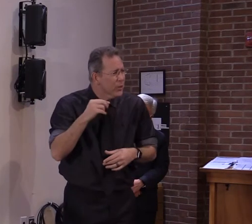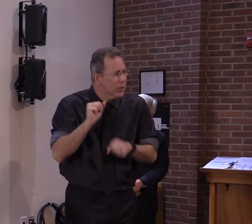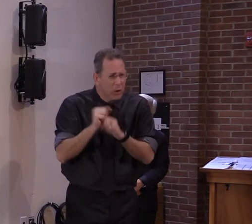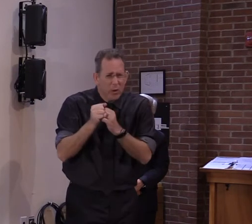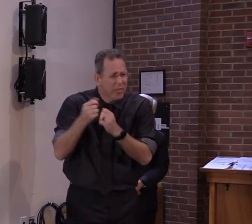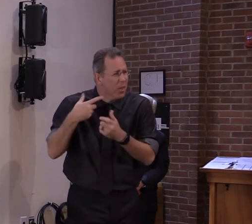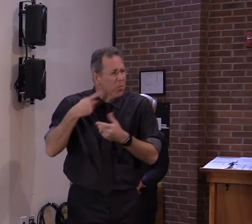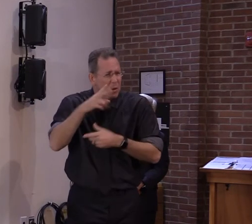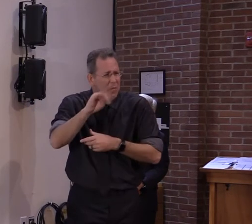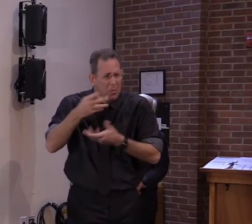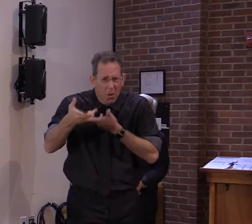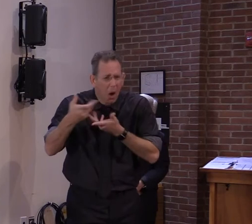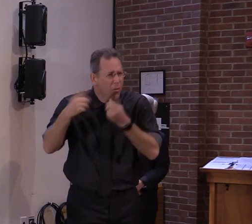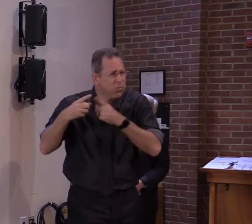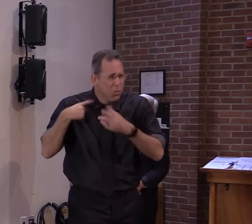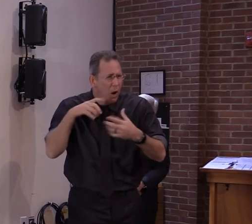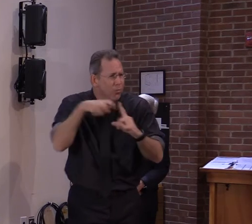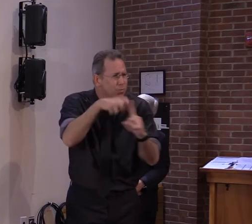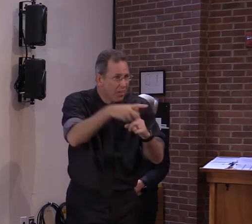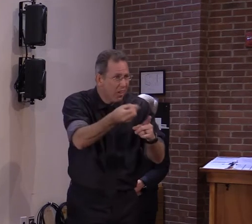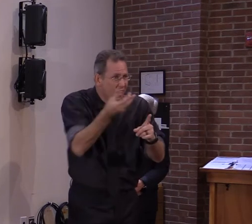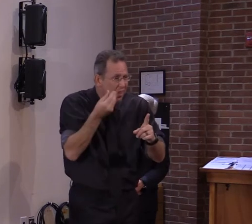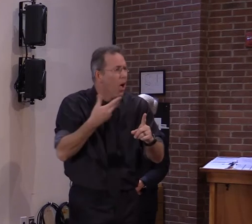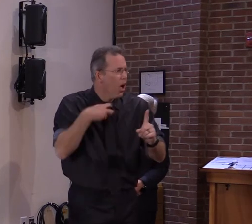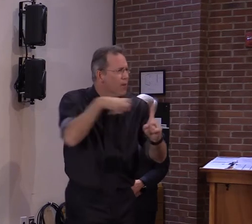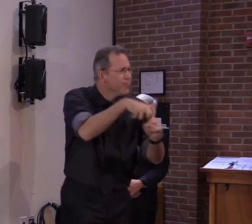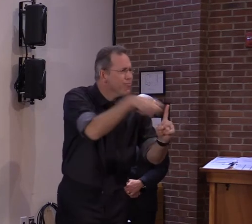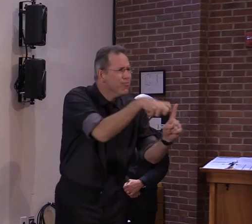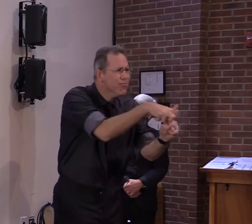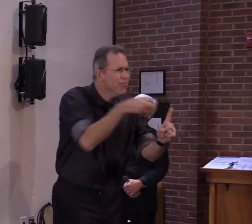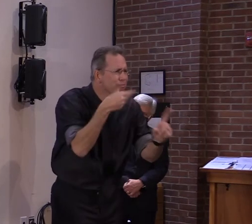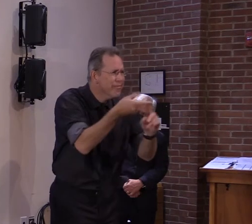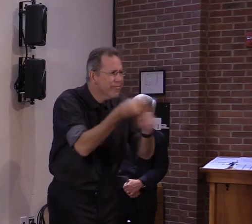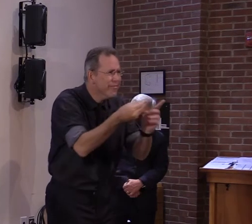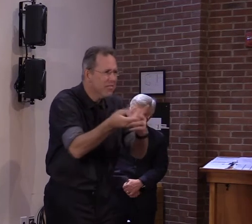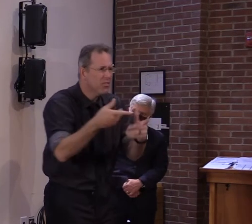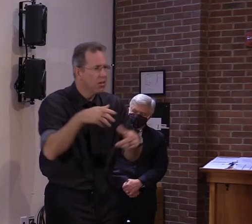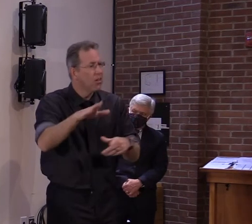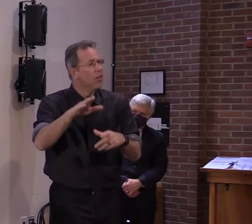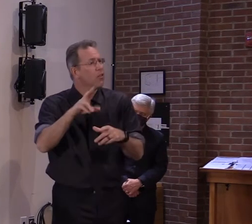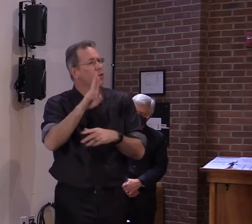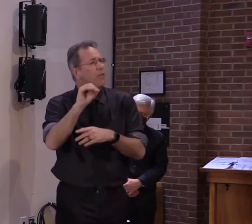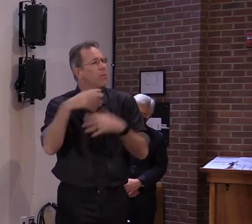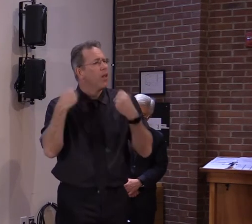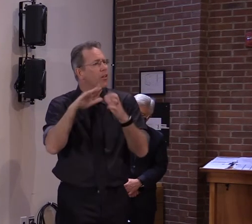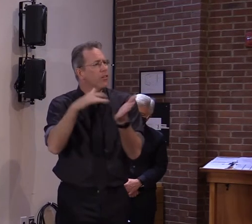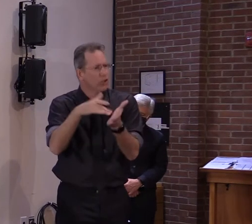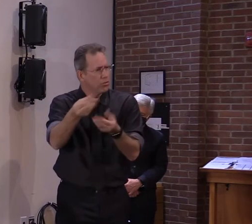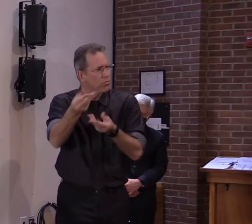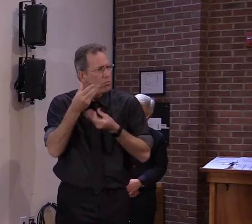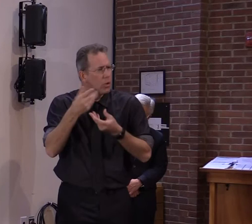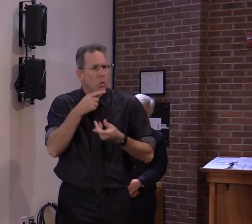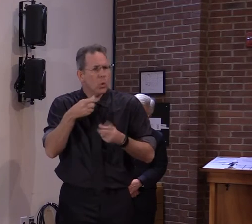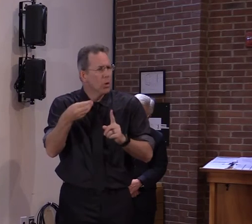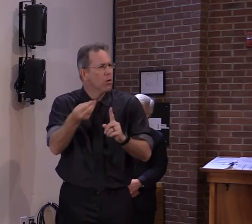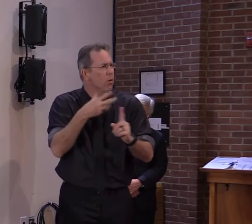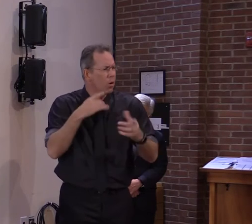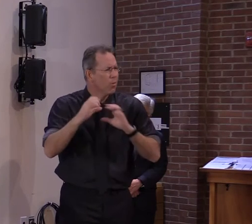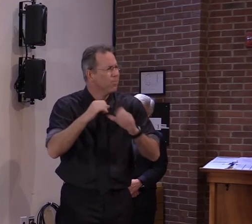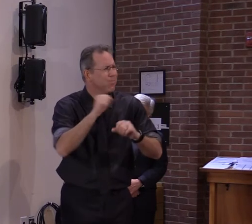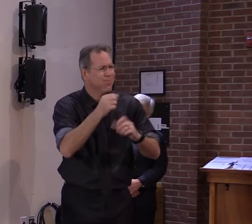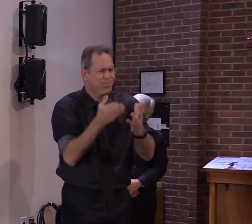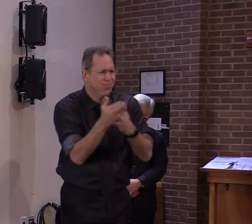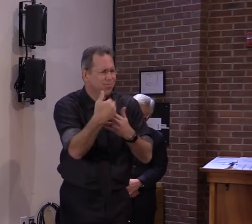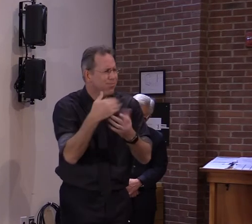They always take the lead right away because they're first eyes on the data. They're very quick.